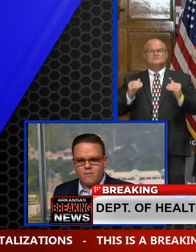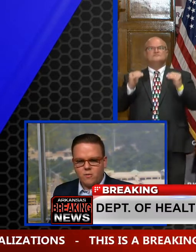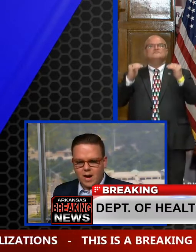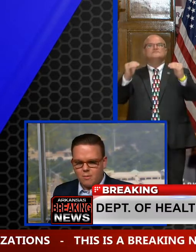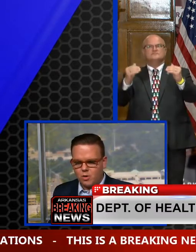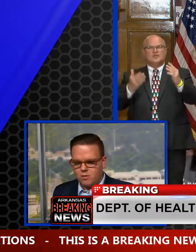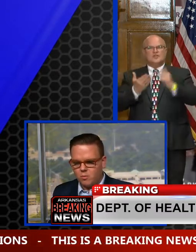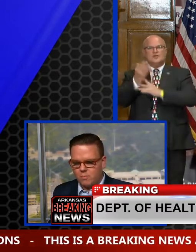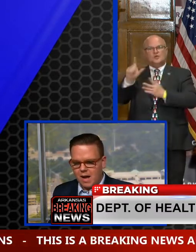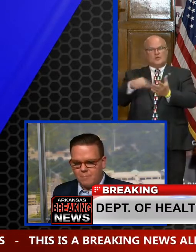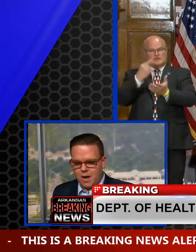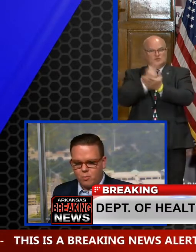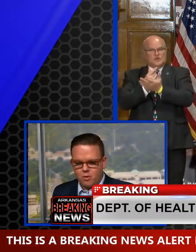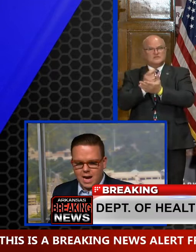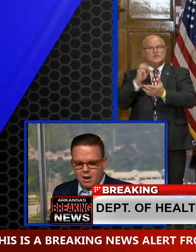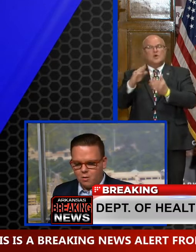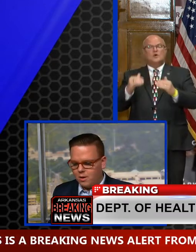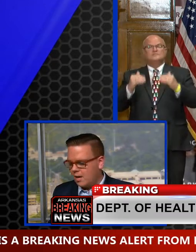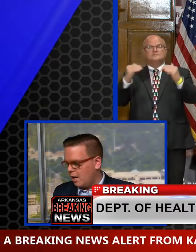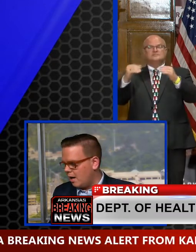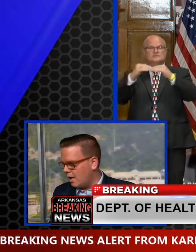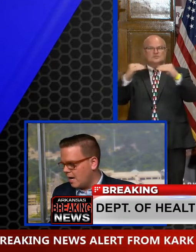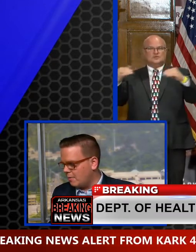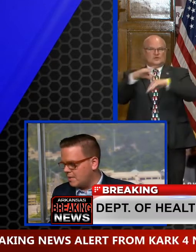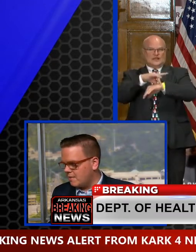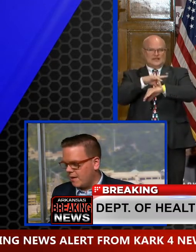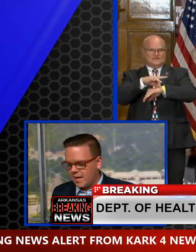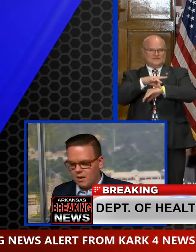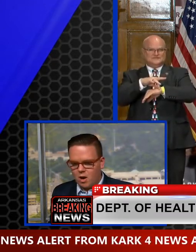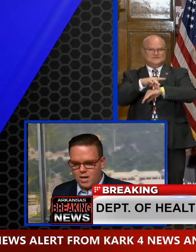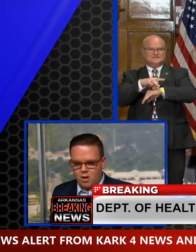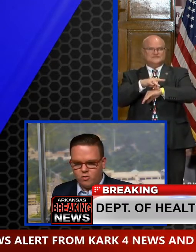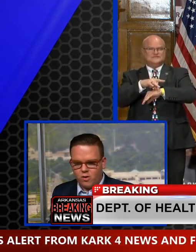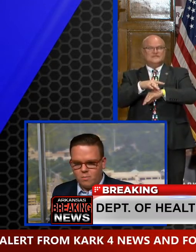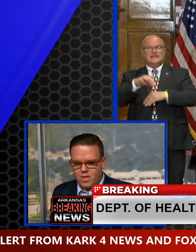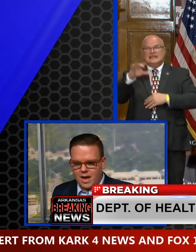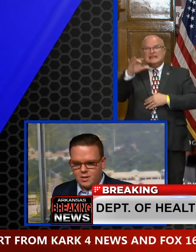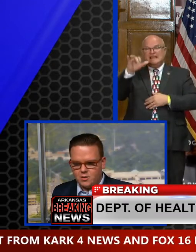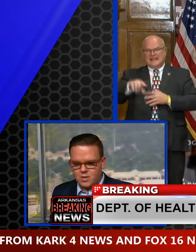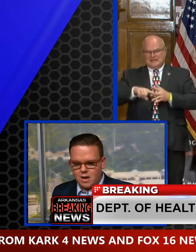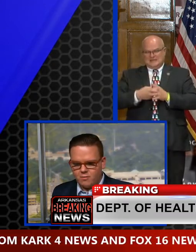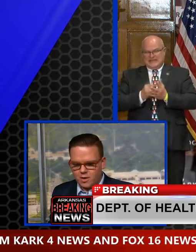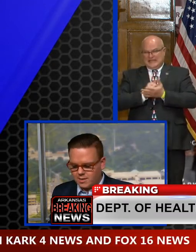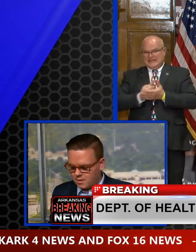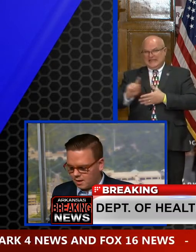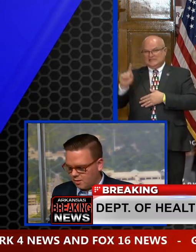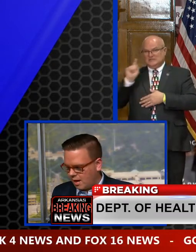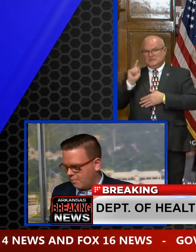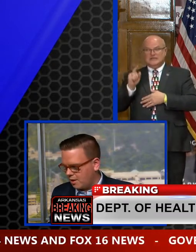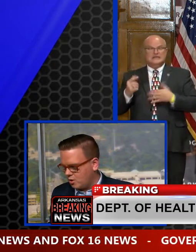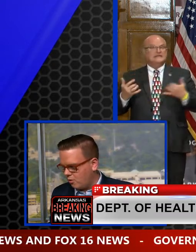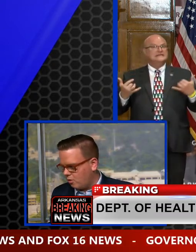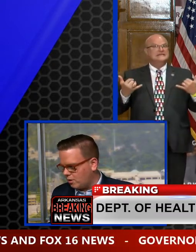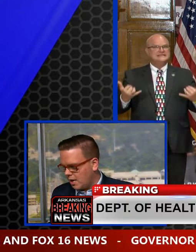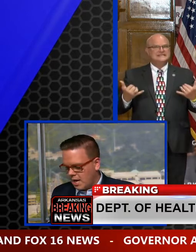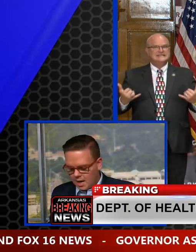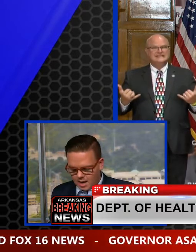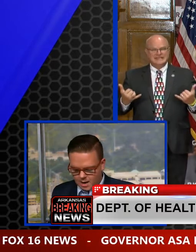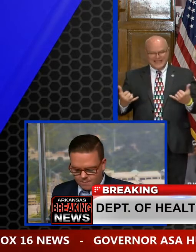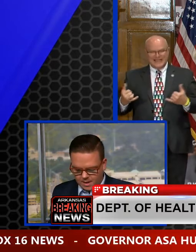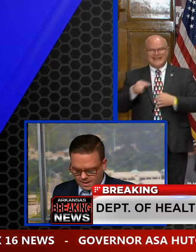gray frame would pop up. We're now not receiving audio from that news conference. I'm being